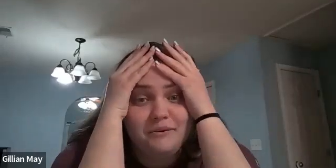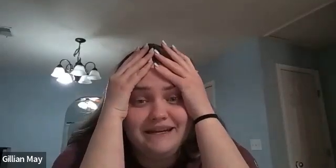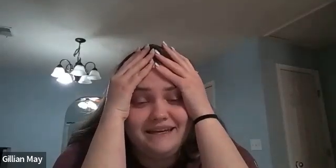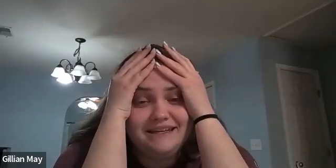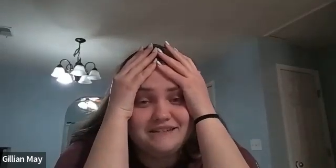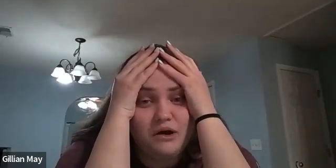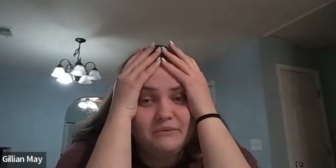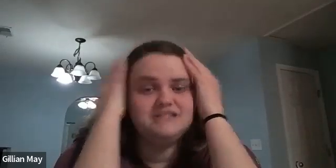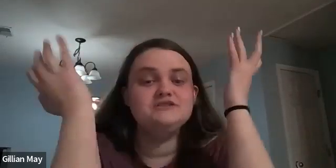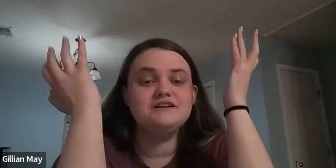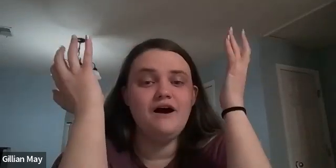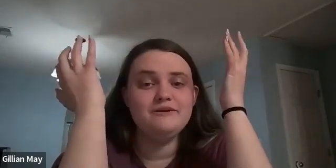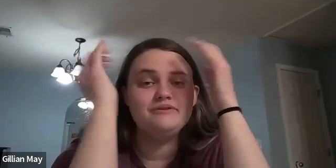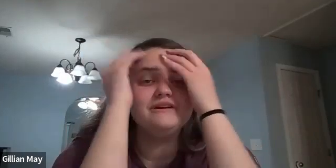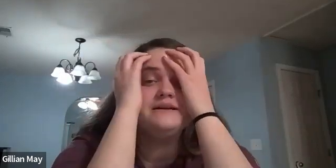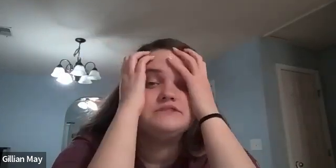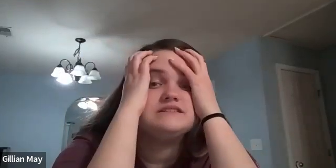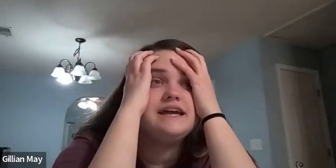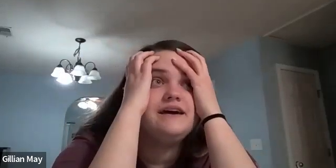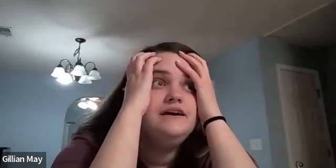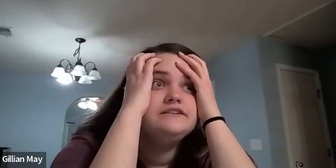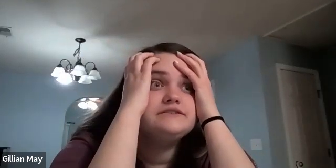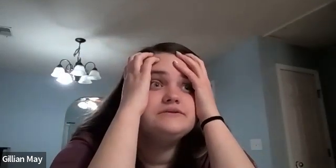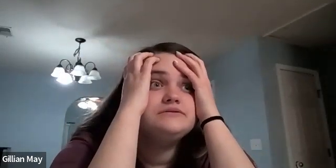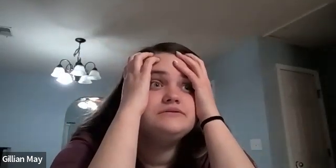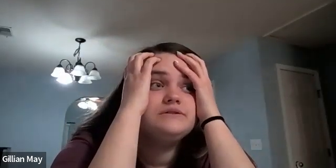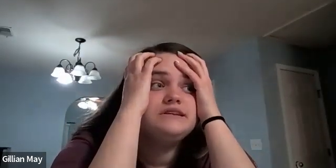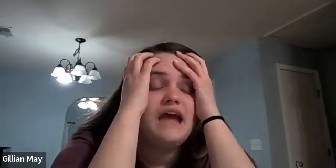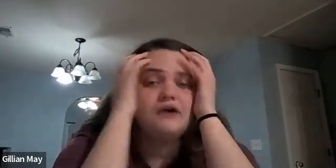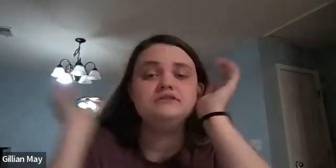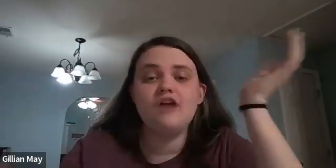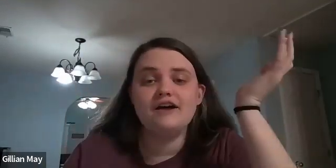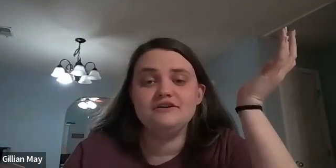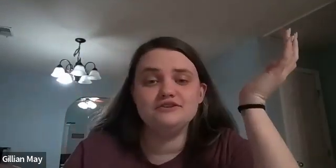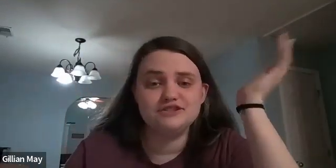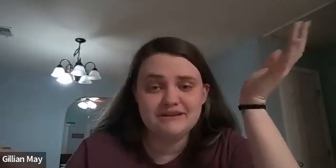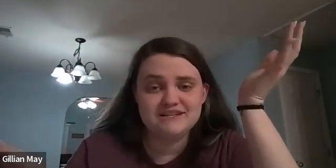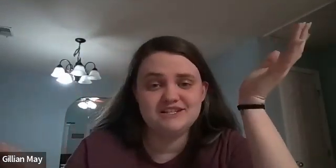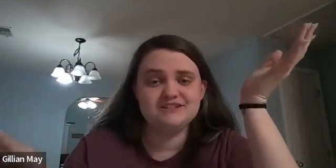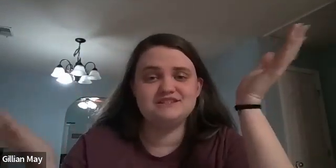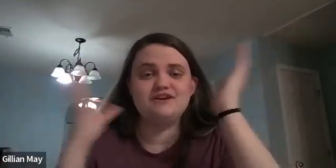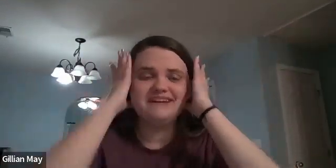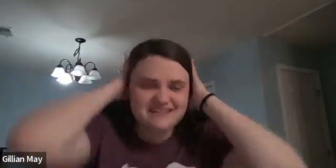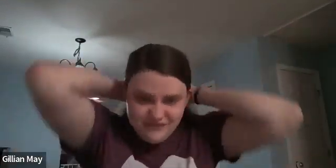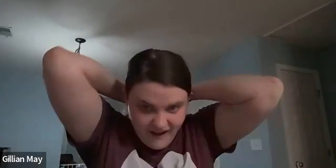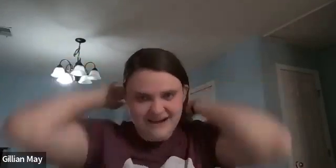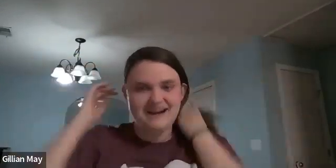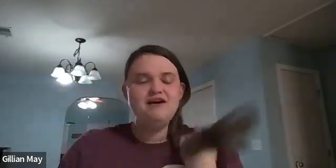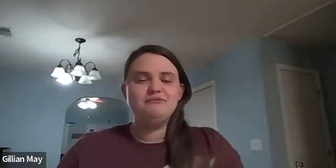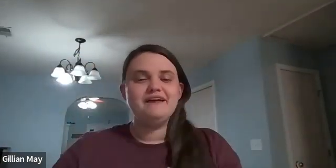when he chews on cardboard, and I'm just like, dude, how do you not know you're doing this to yourself? Like, he's fine, but like